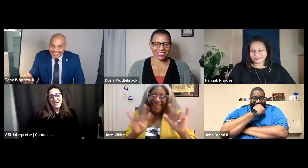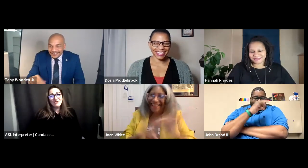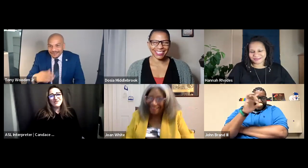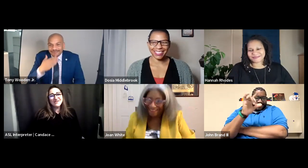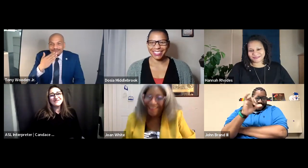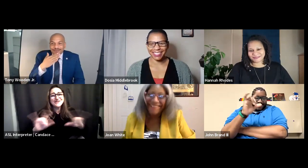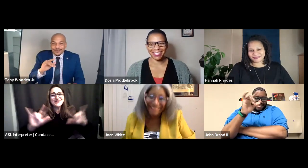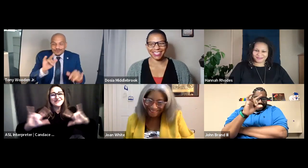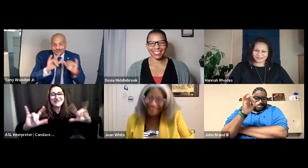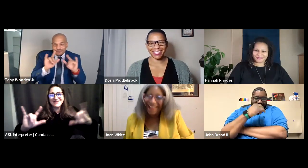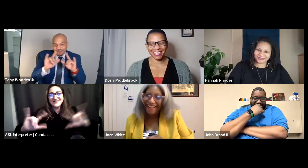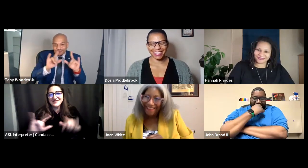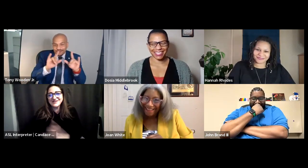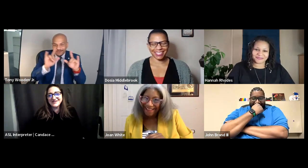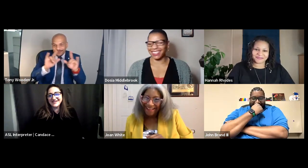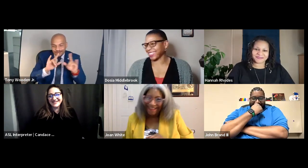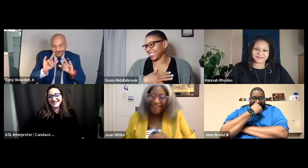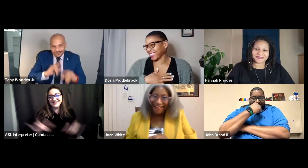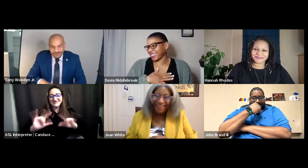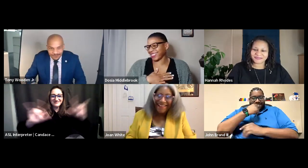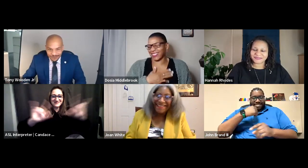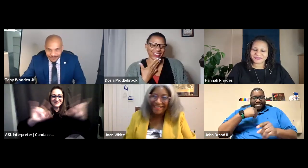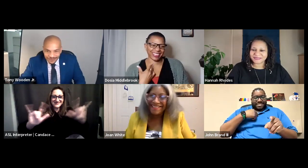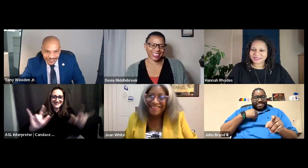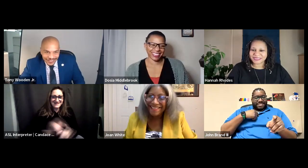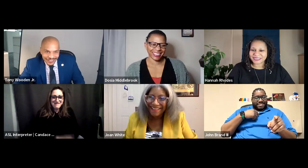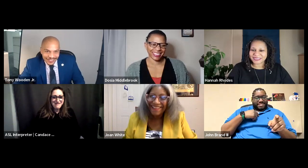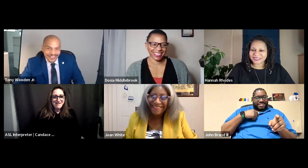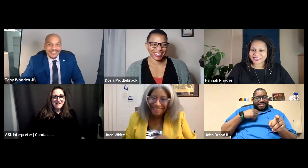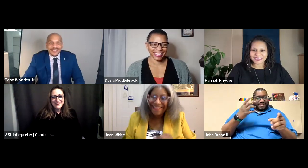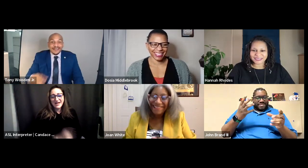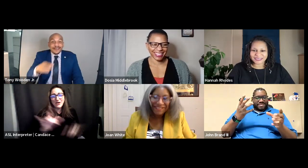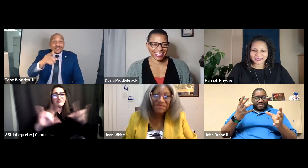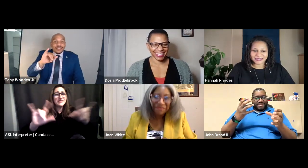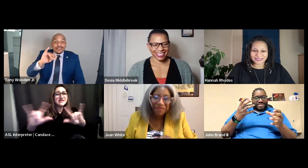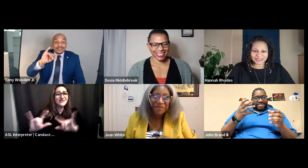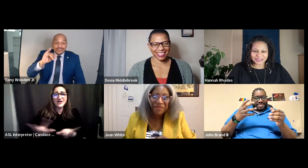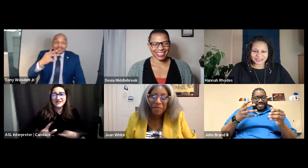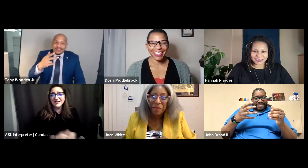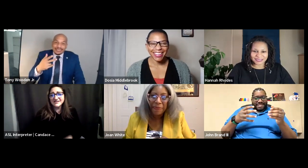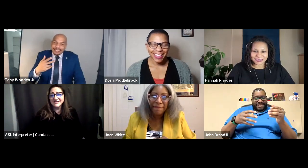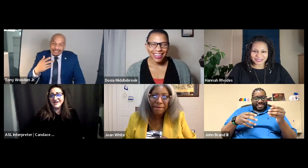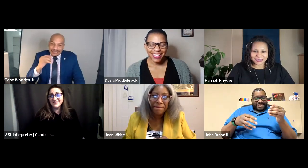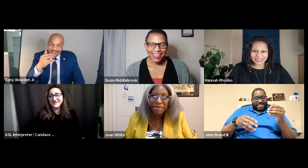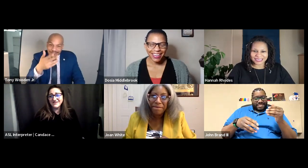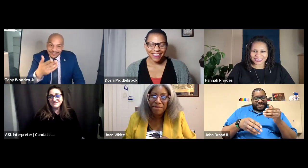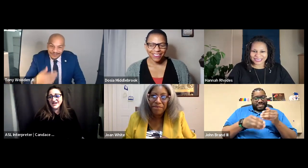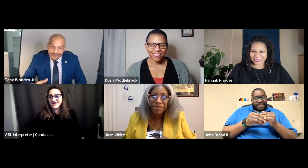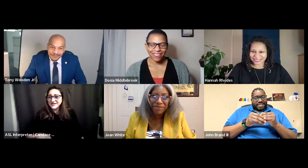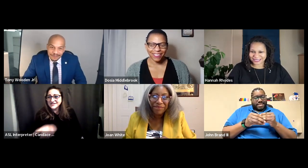Oh, we love you too. We love you too. Thank you. Thank you. Everybody's giving you lots and lots of love. J3, did